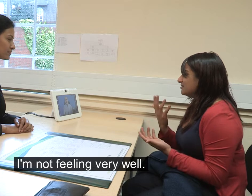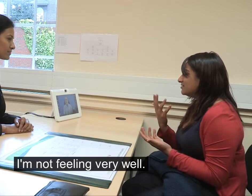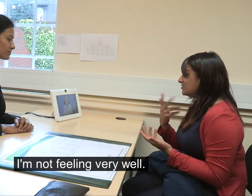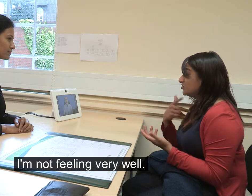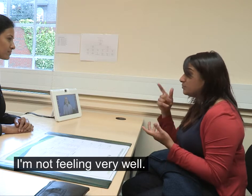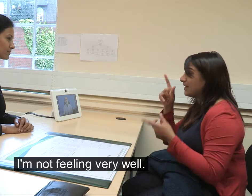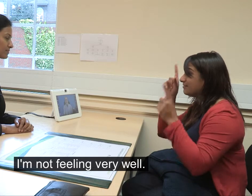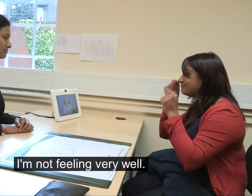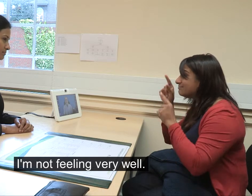I'm not feeling very well.